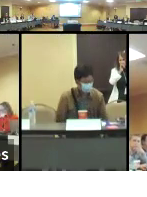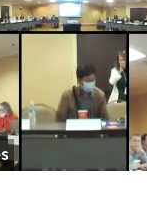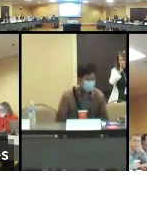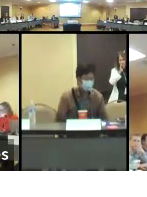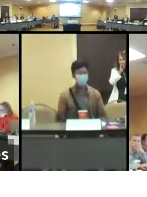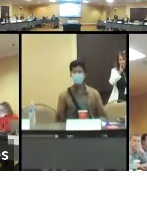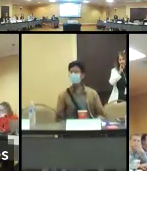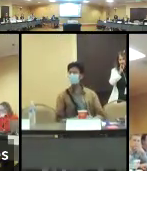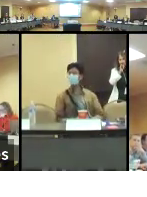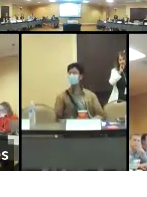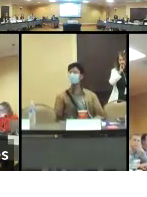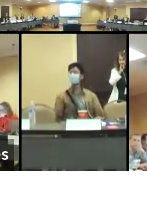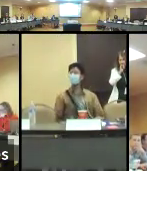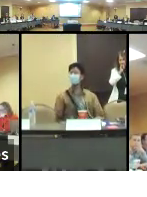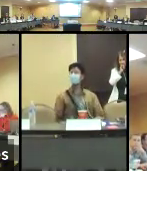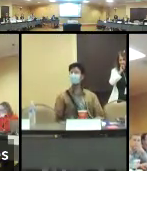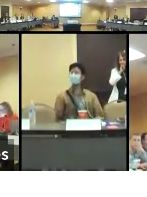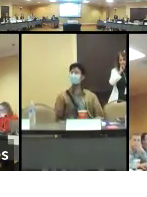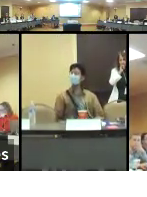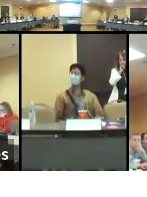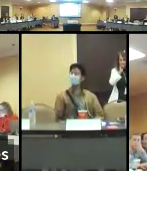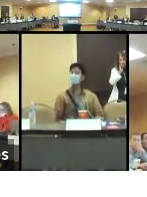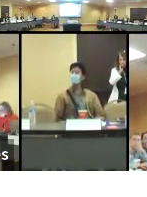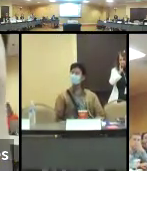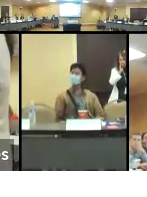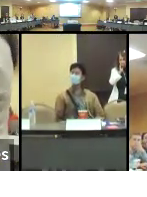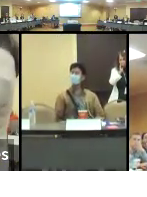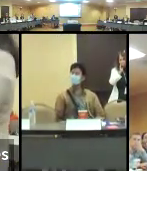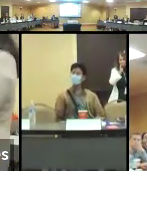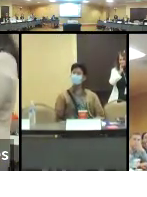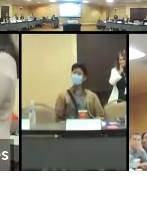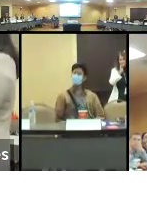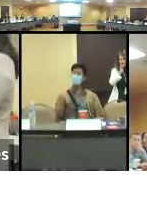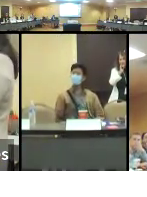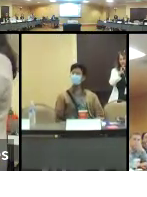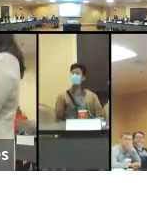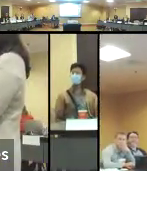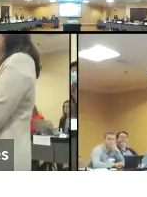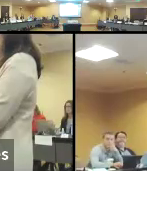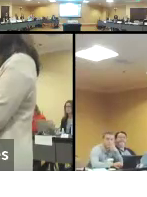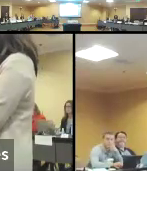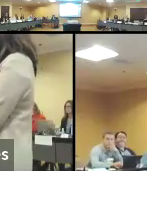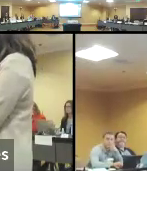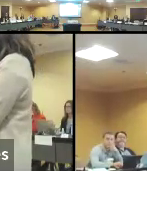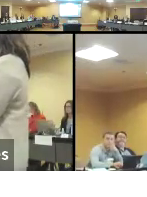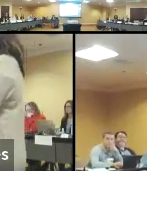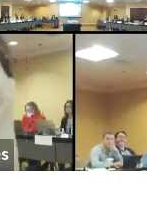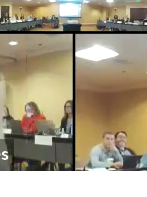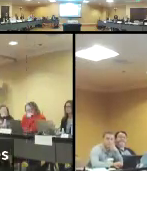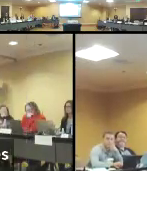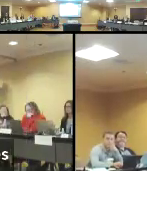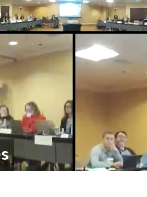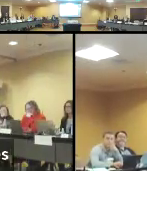I think a big thing that's come up as we've talked about the bill of rights stuff, and some of the bad experiences people have